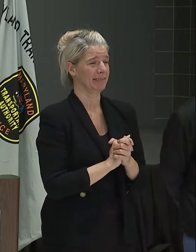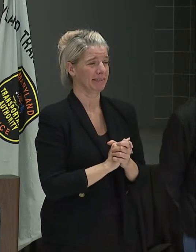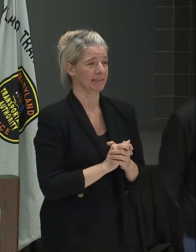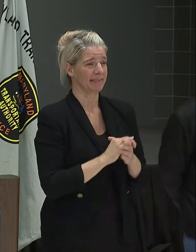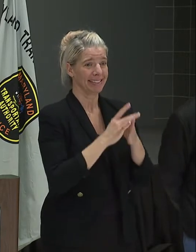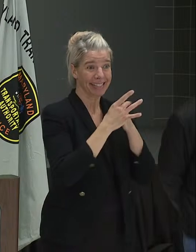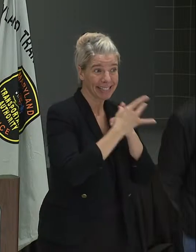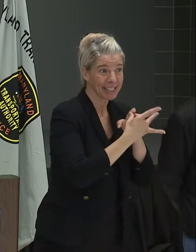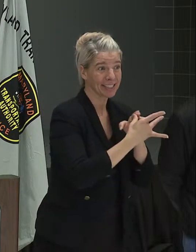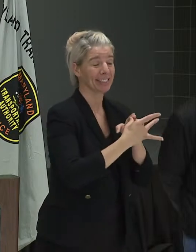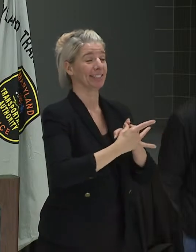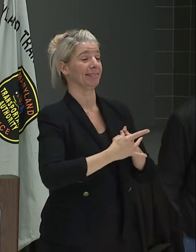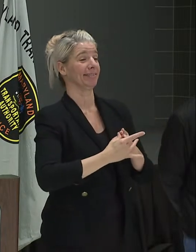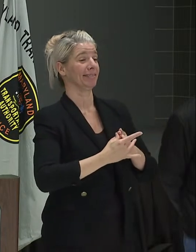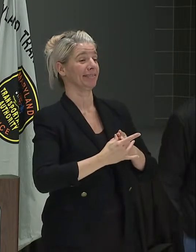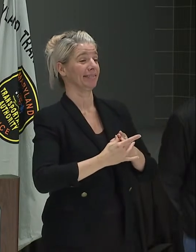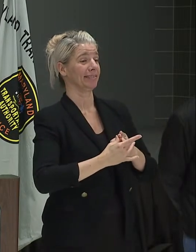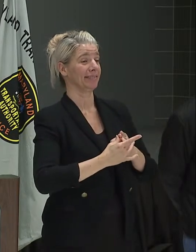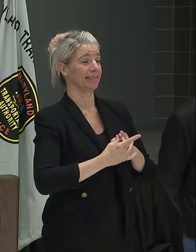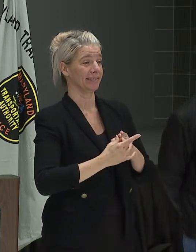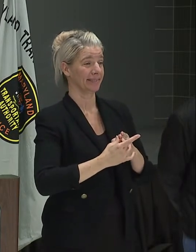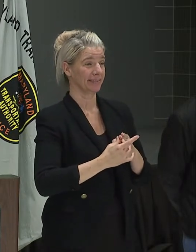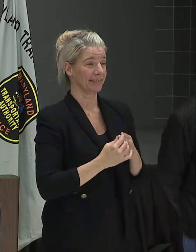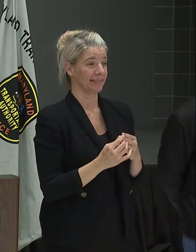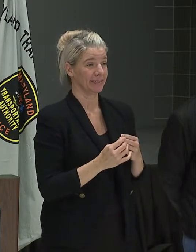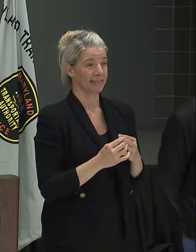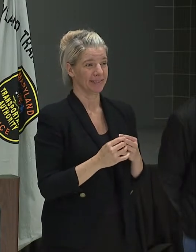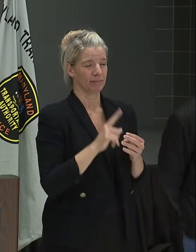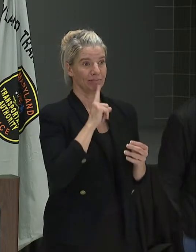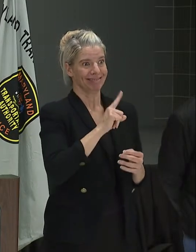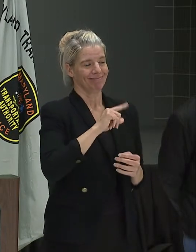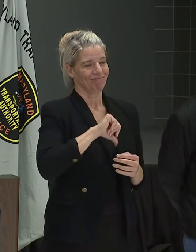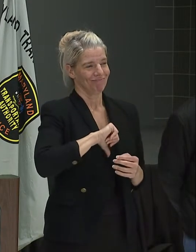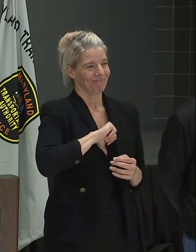leadership. I am so proud to be a Marylander.